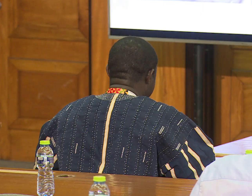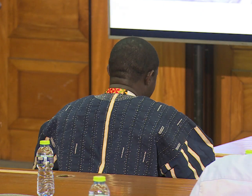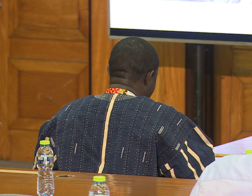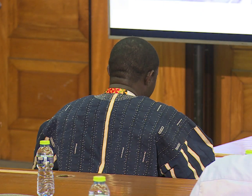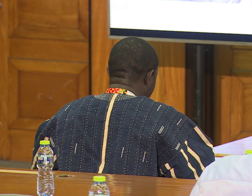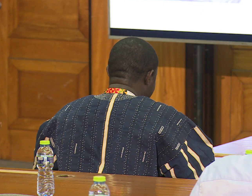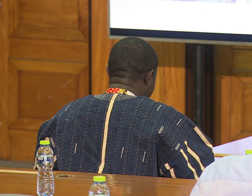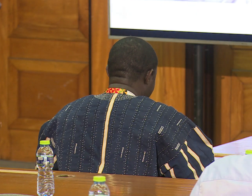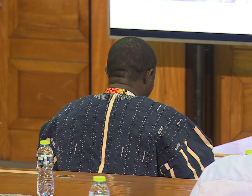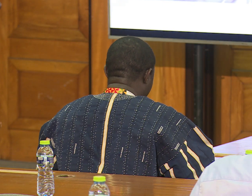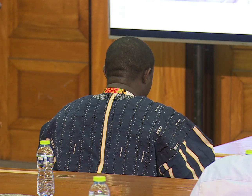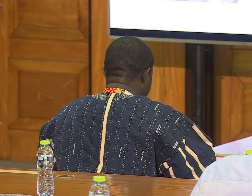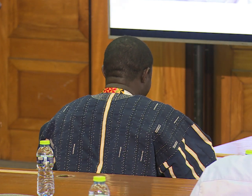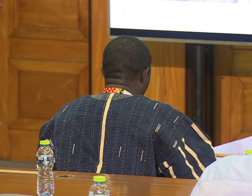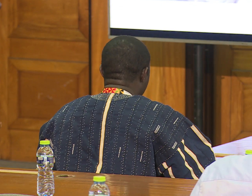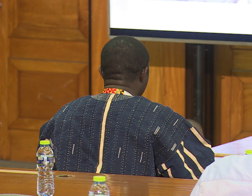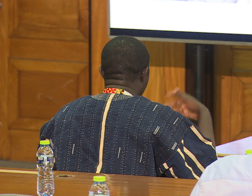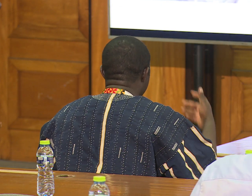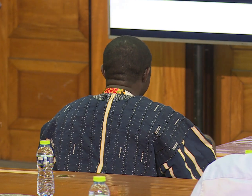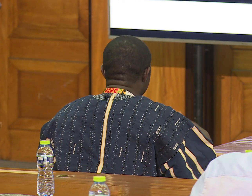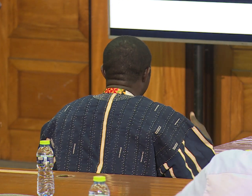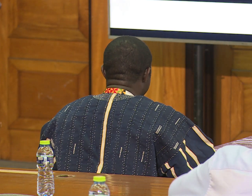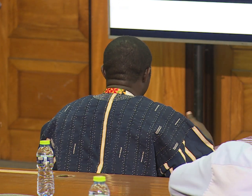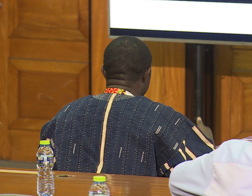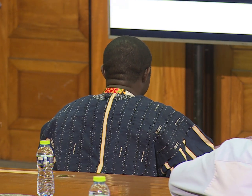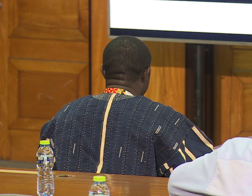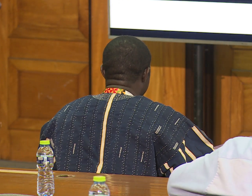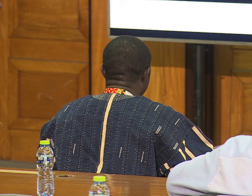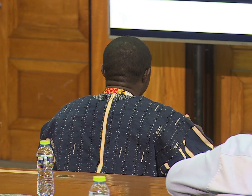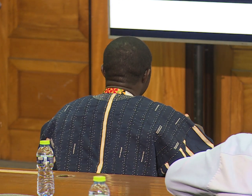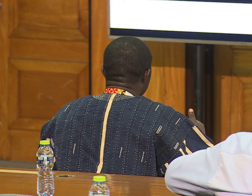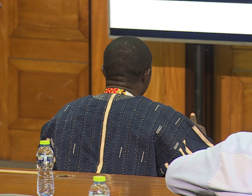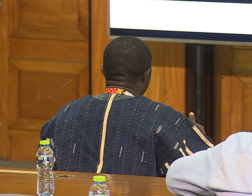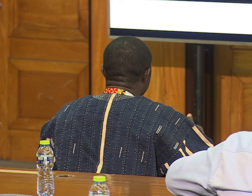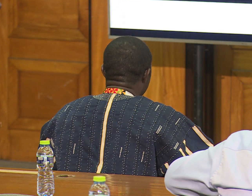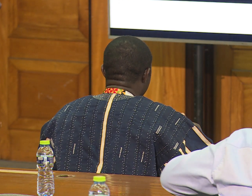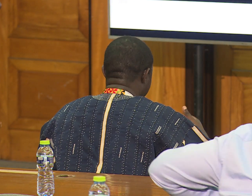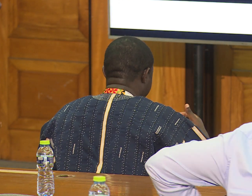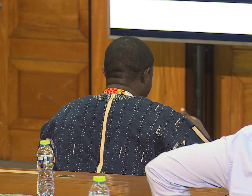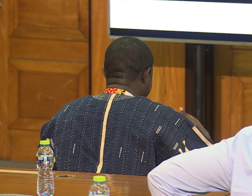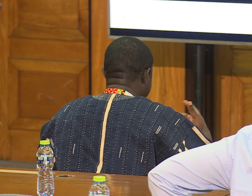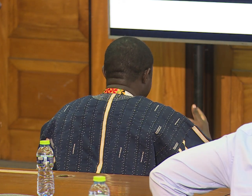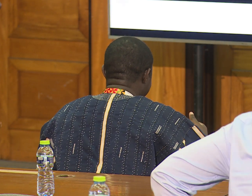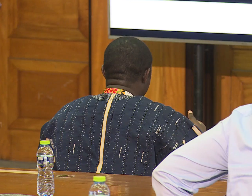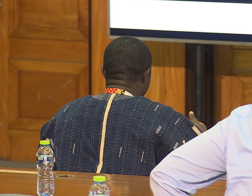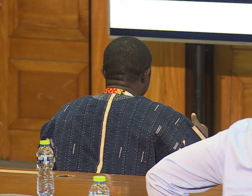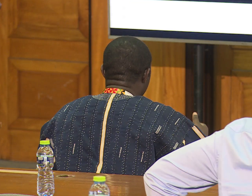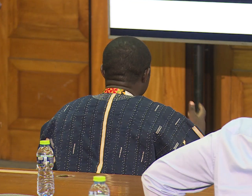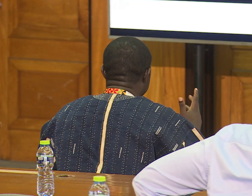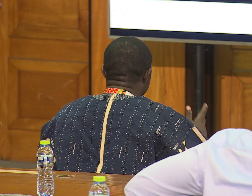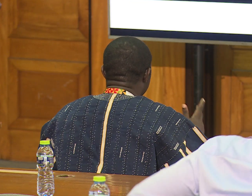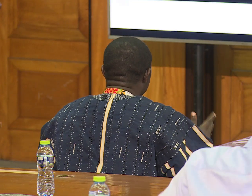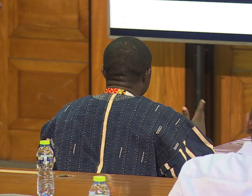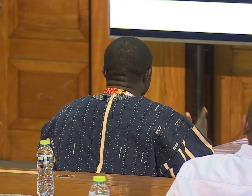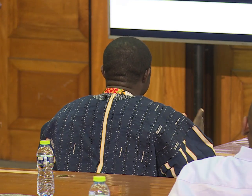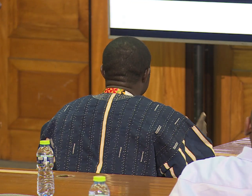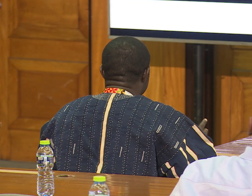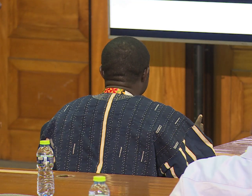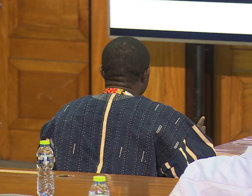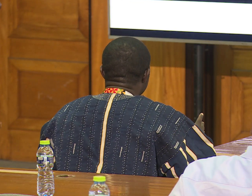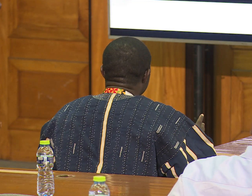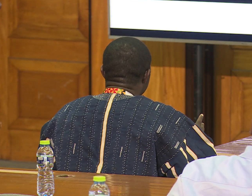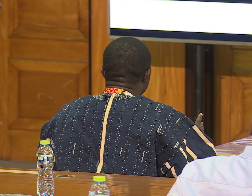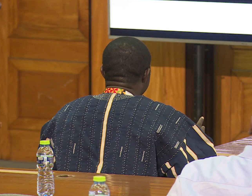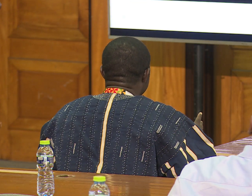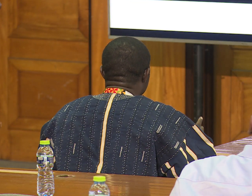question is, you said because there are ongoing investments, you hope that will help sustain the work. But what if